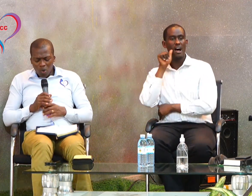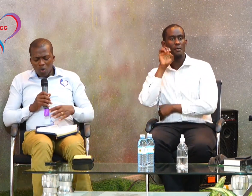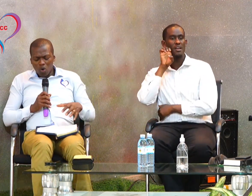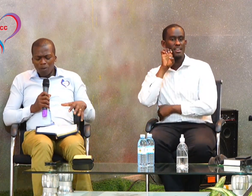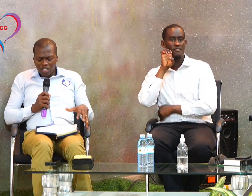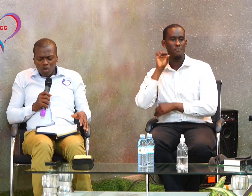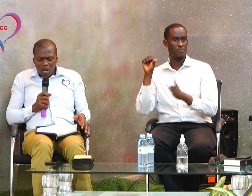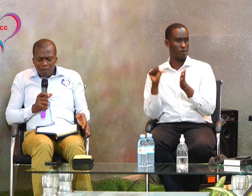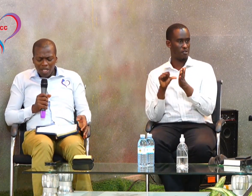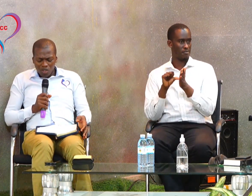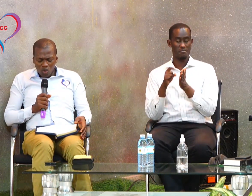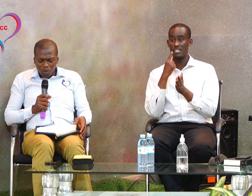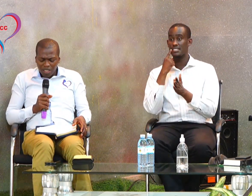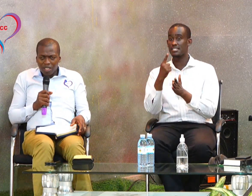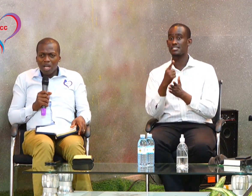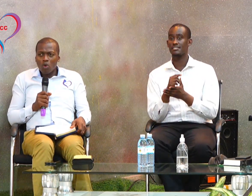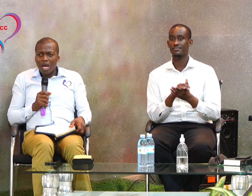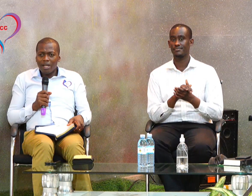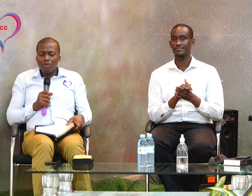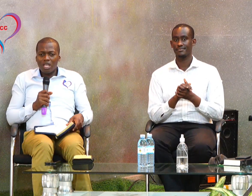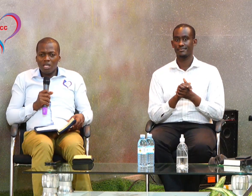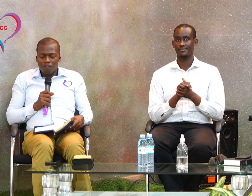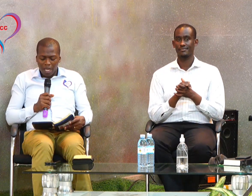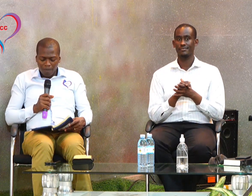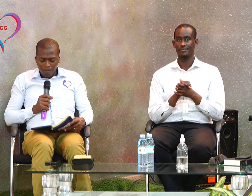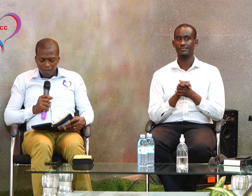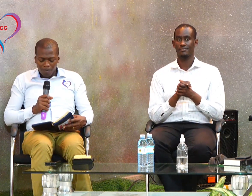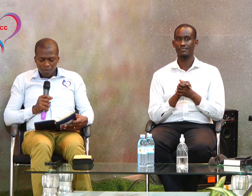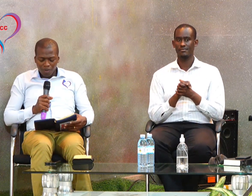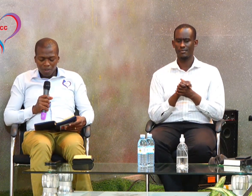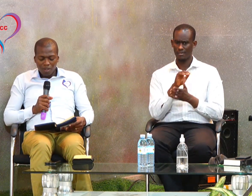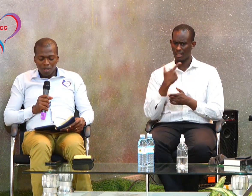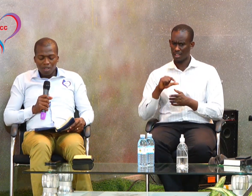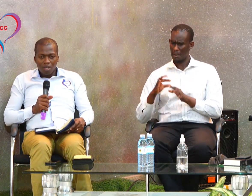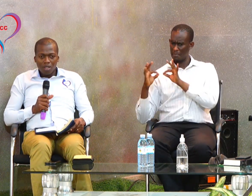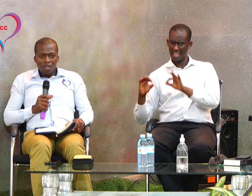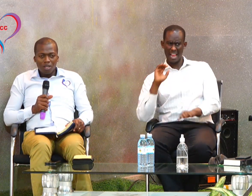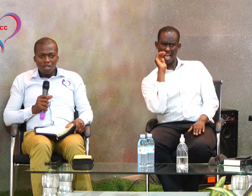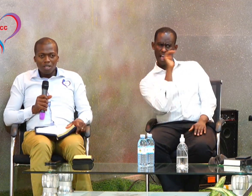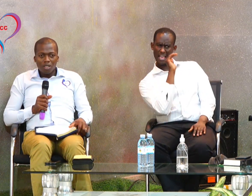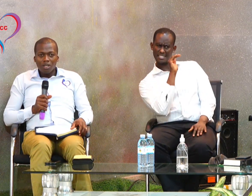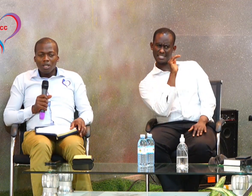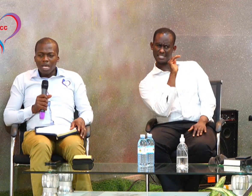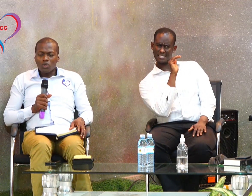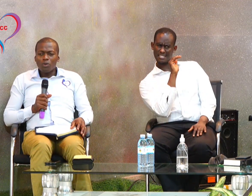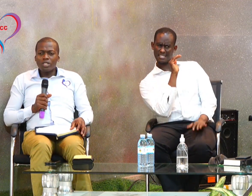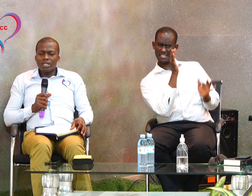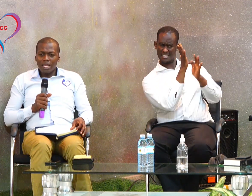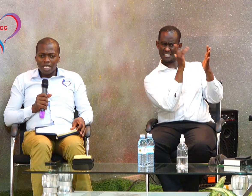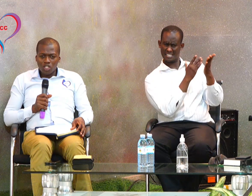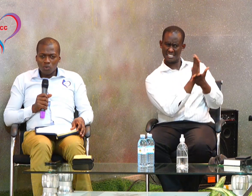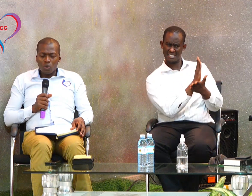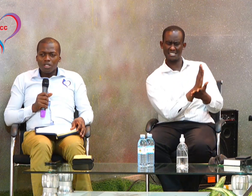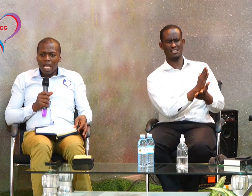ndabawo obuzibu obw'amaanyi ennyo obusinga n'obwa Adam ne Eva. You've asked Jesus, what is truth? Kati